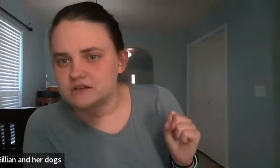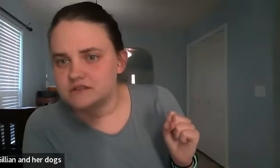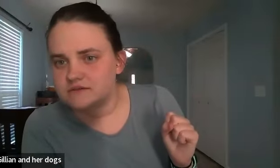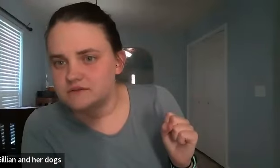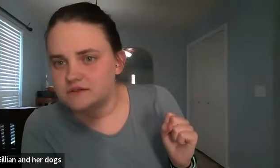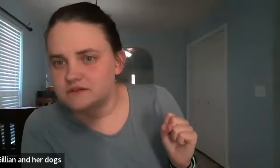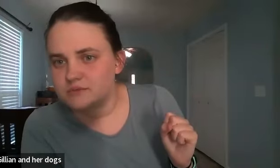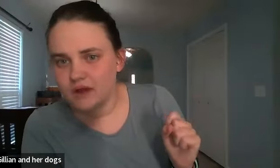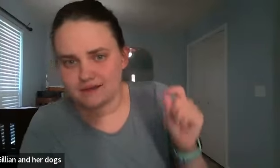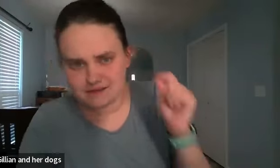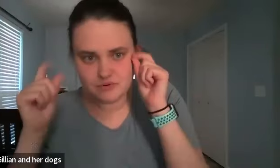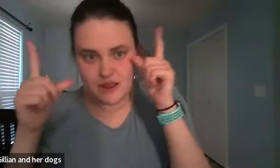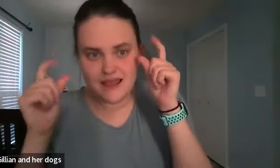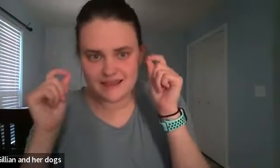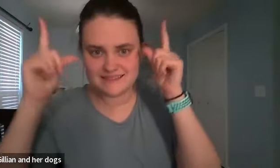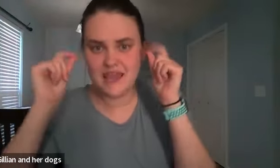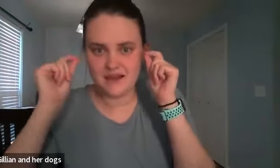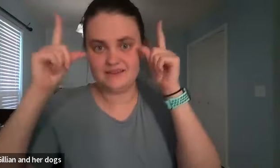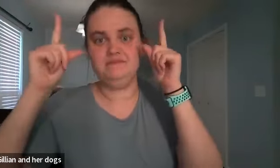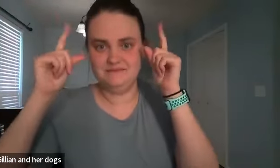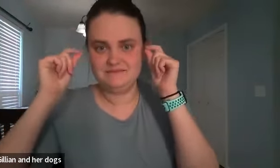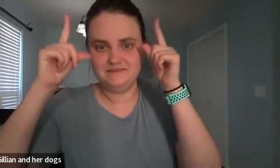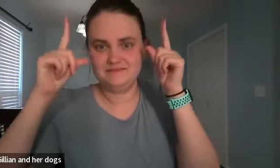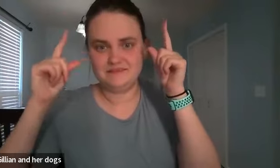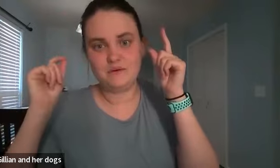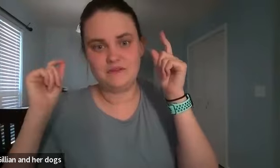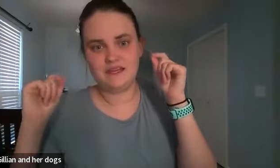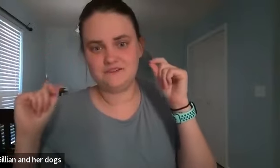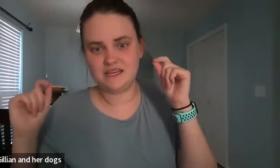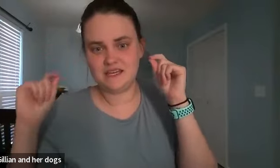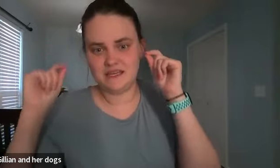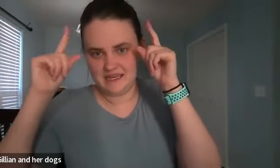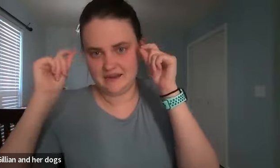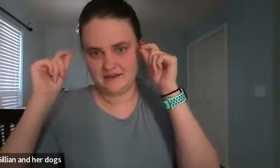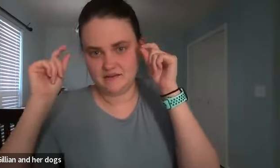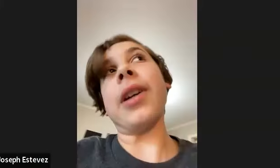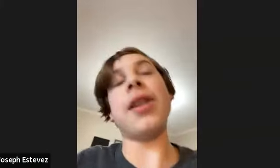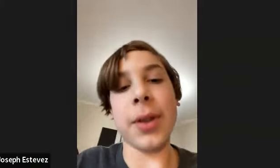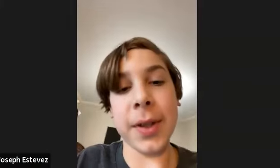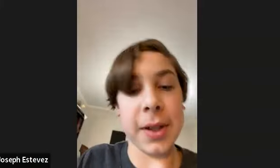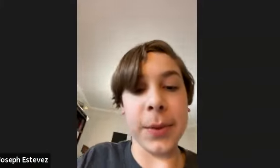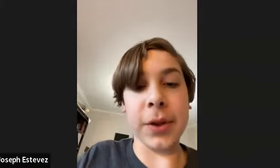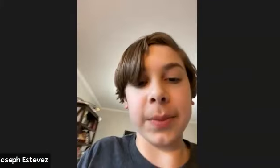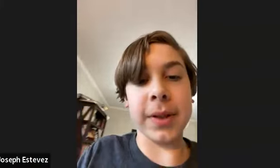Joseph? Surprise. Yeah, like that one. Like if you're saying I don't remember. It was something similar to busy.